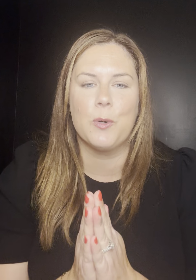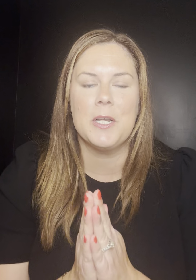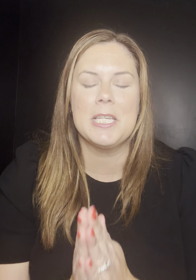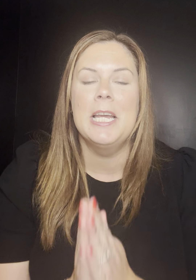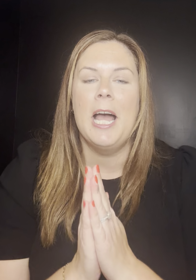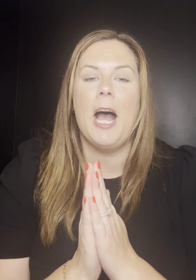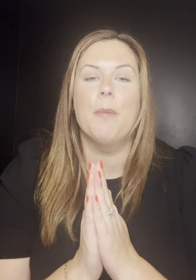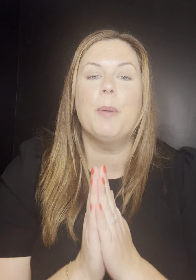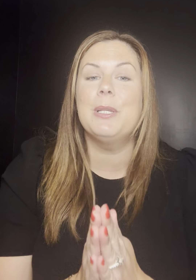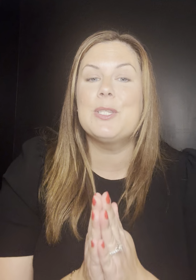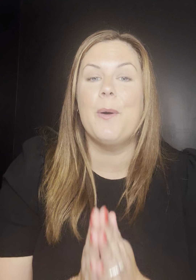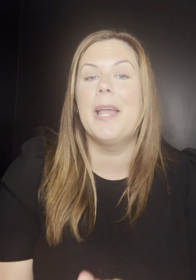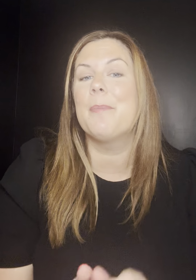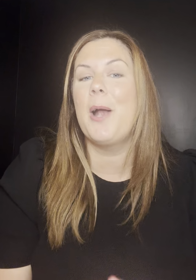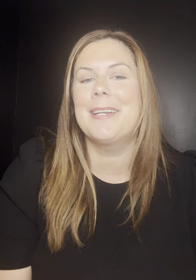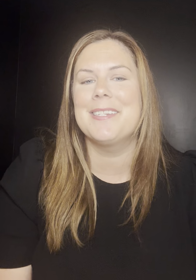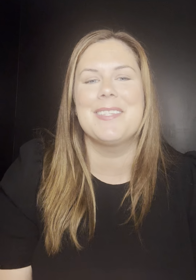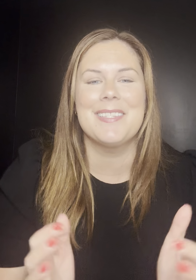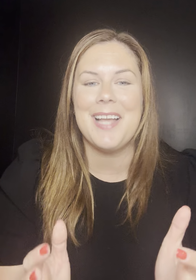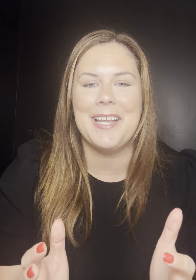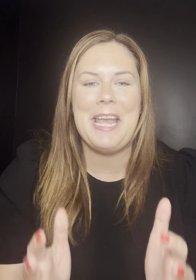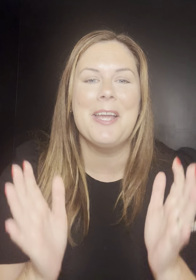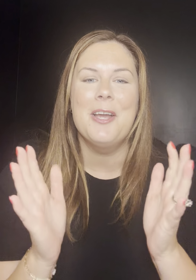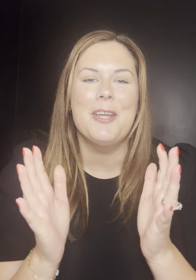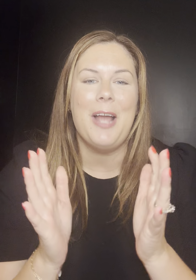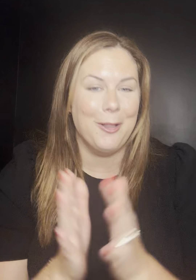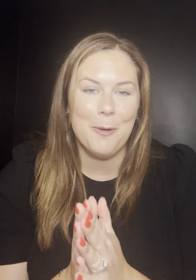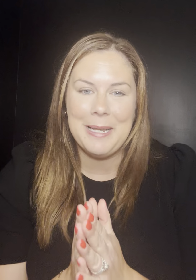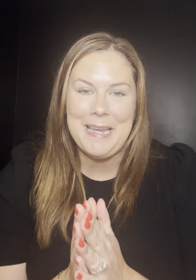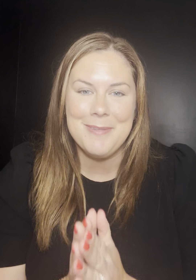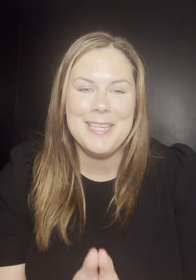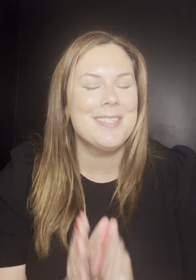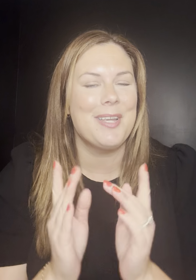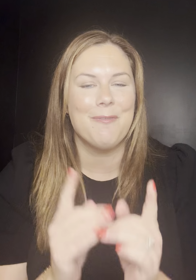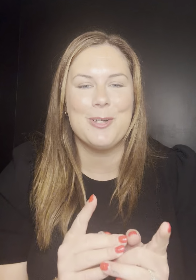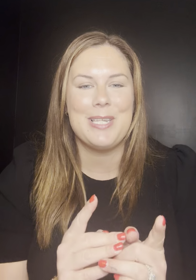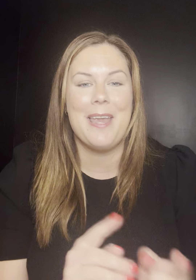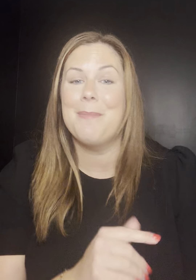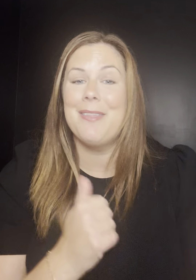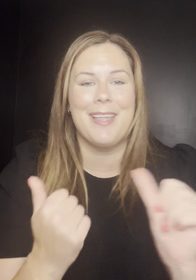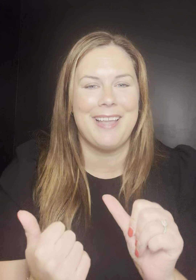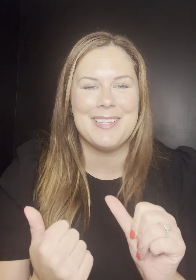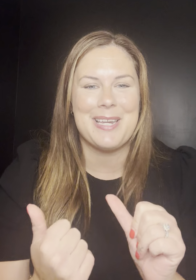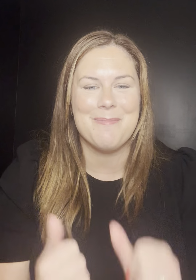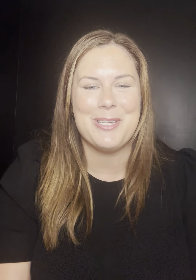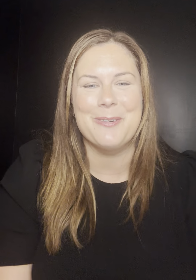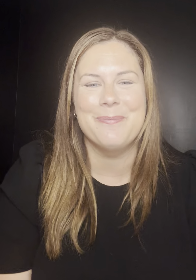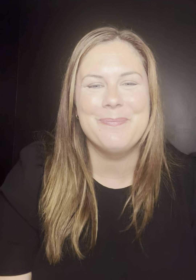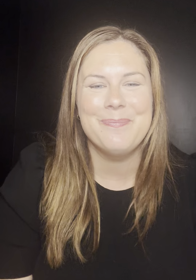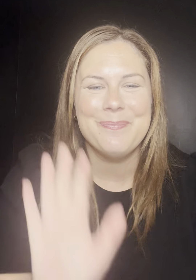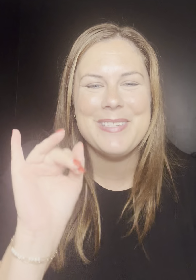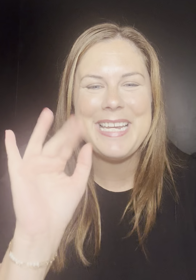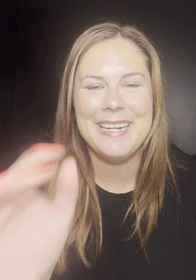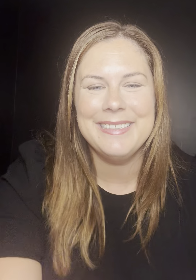short, but please go ahead and practice signing hello, my name is, first name, and then last name too. See ya.